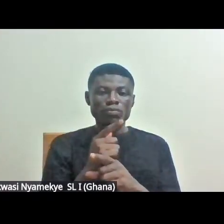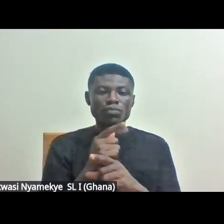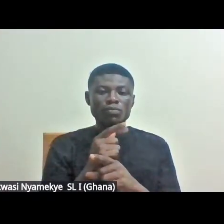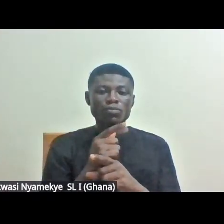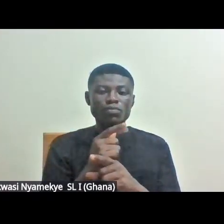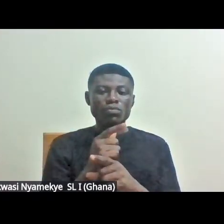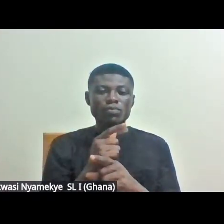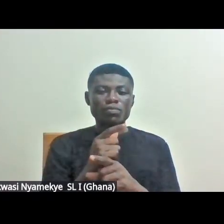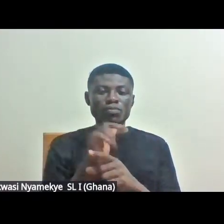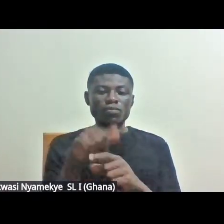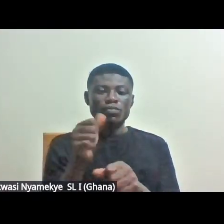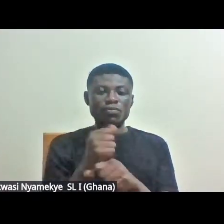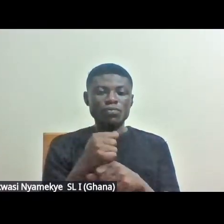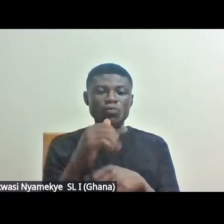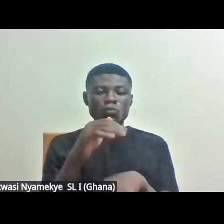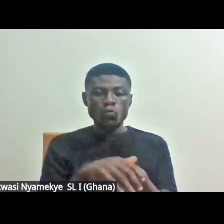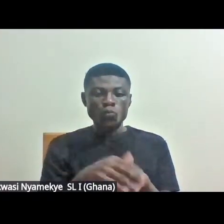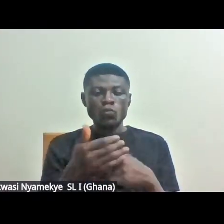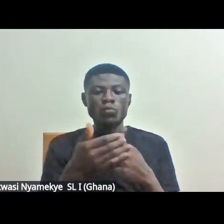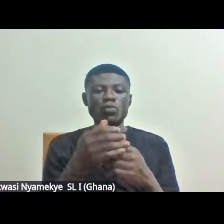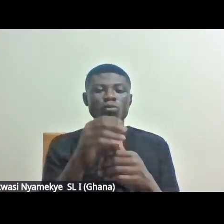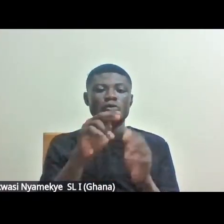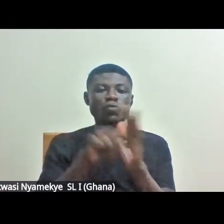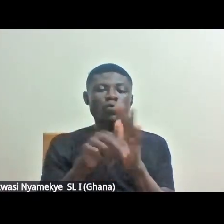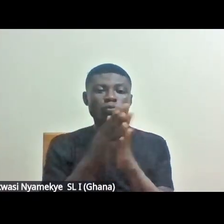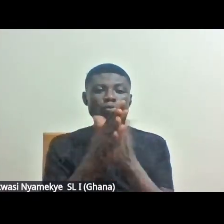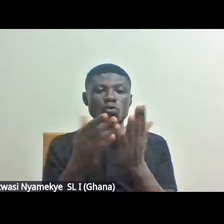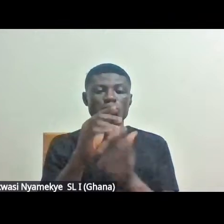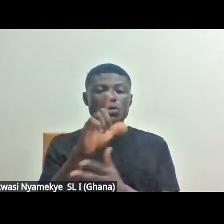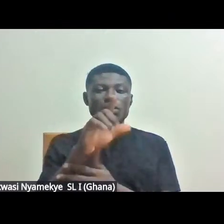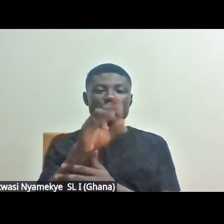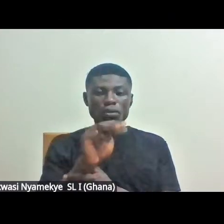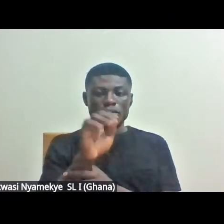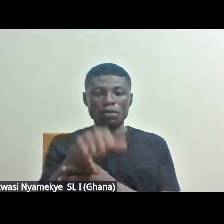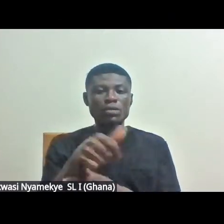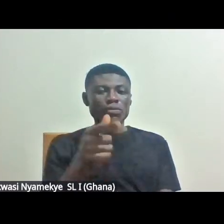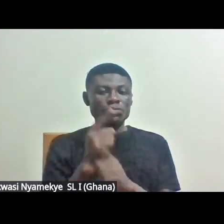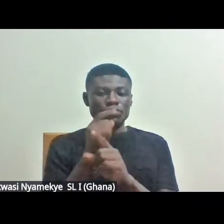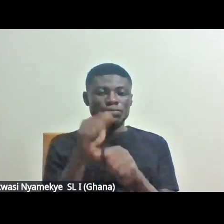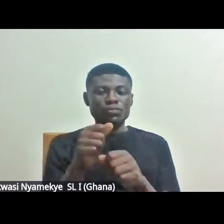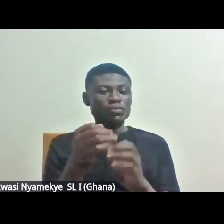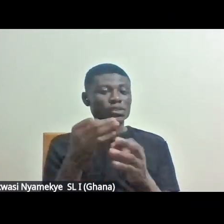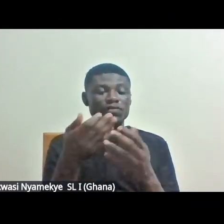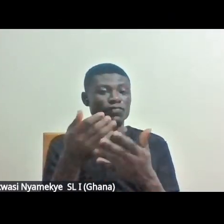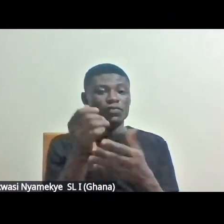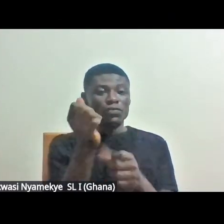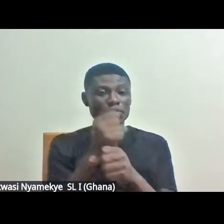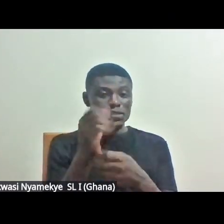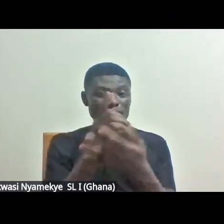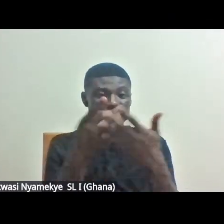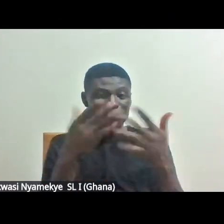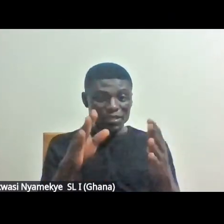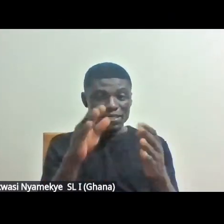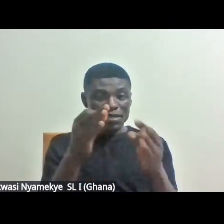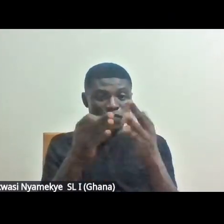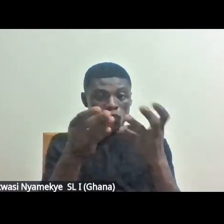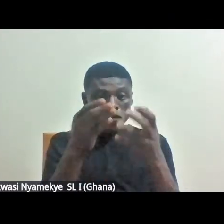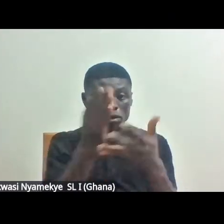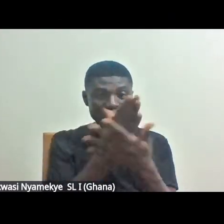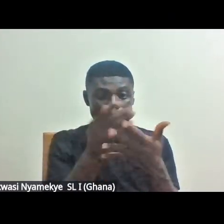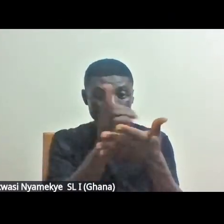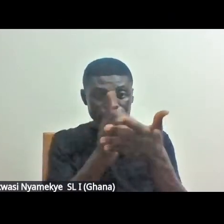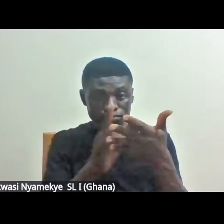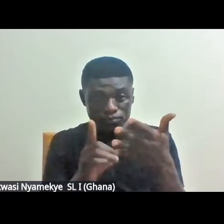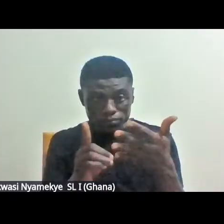on Notebook LM? Yes, once it's done, one can, yes. You can also do infographics using